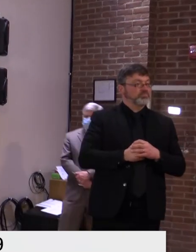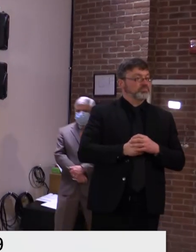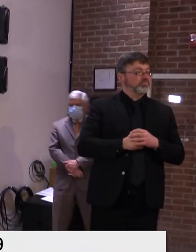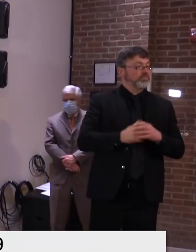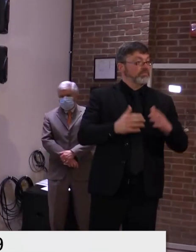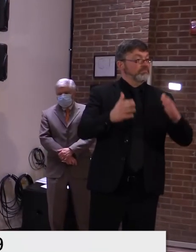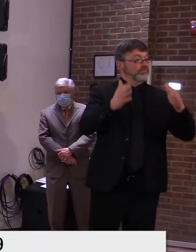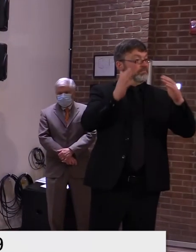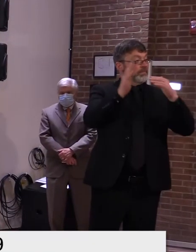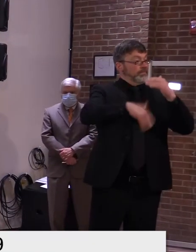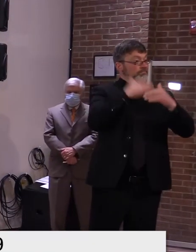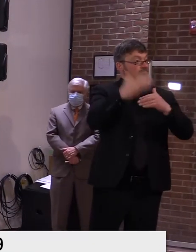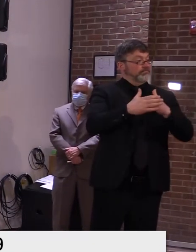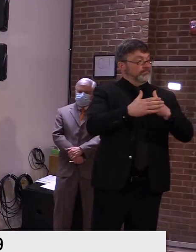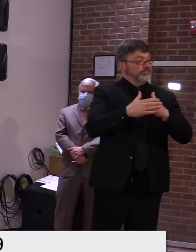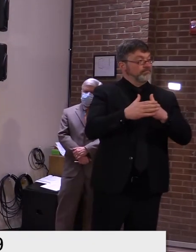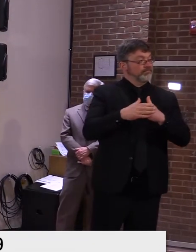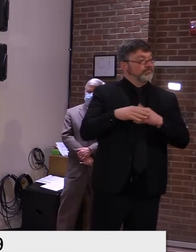Joe, the Barton Chronicle.